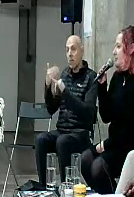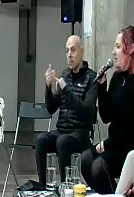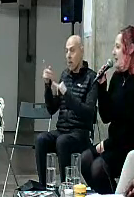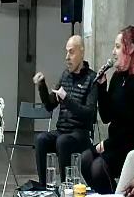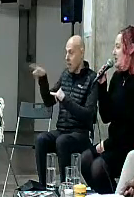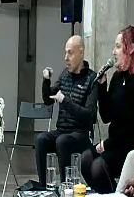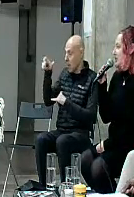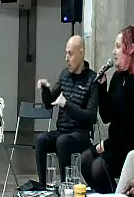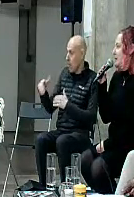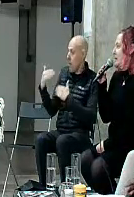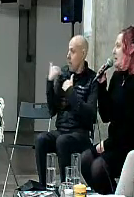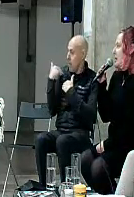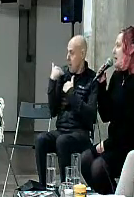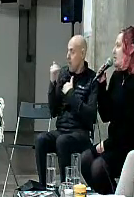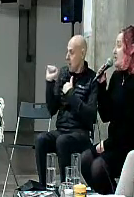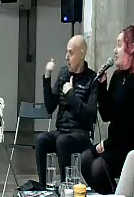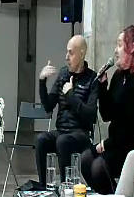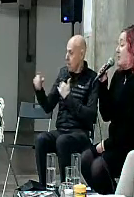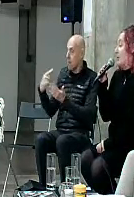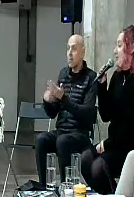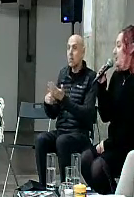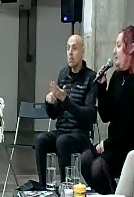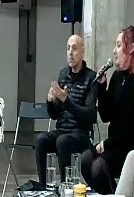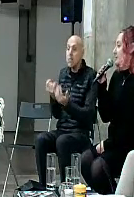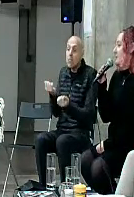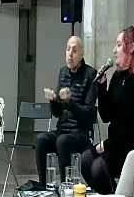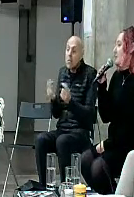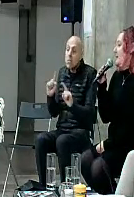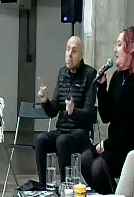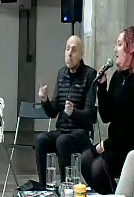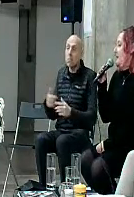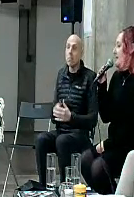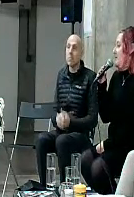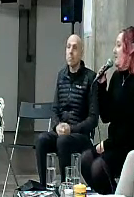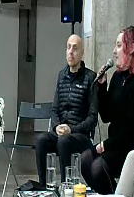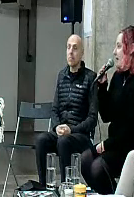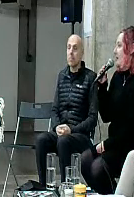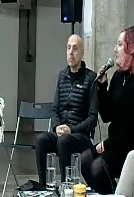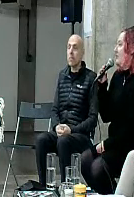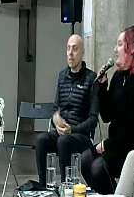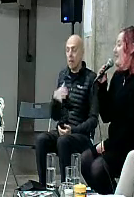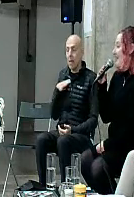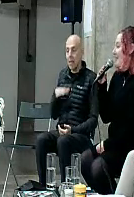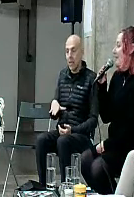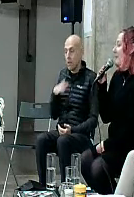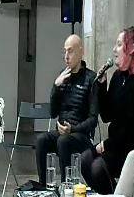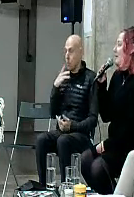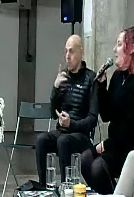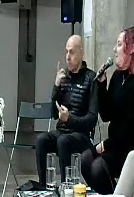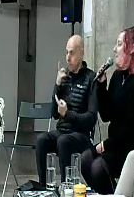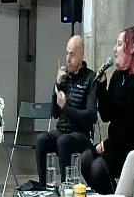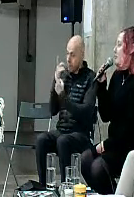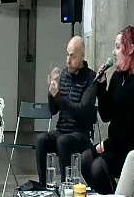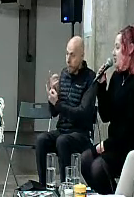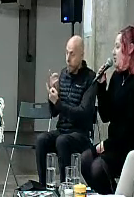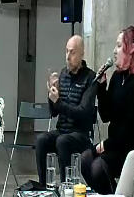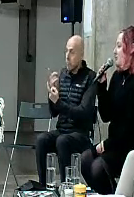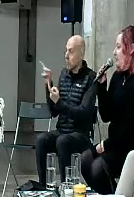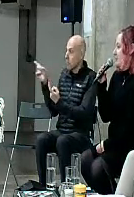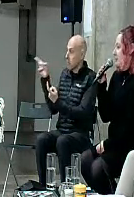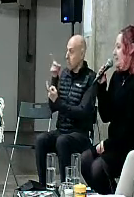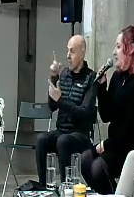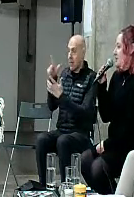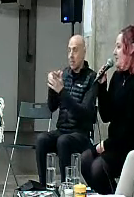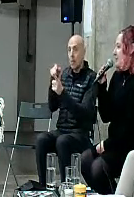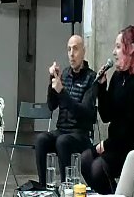accountability for what they had done, justice is not possible. We need to be fighting for an entire restructure